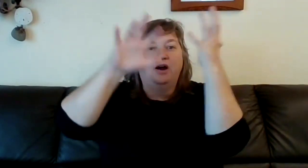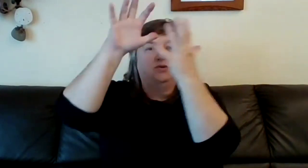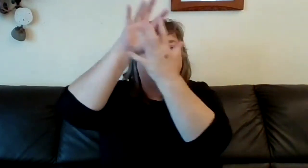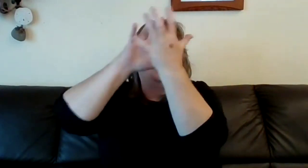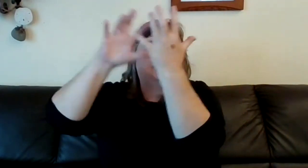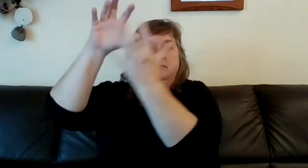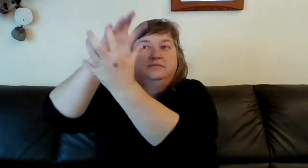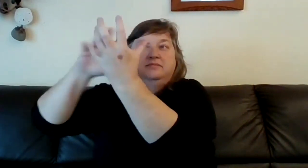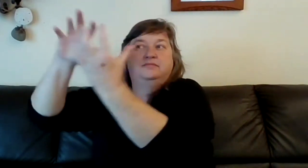Cloud.